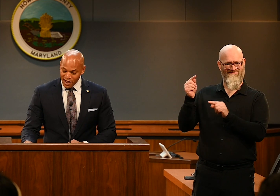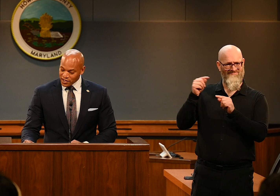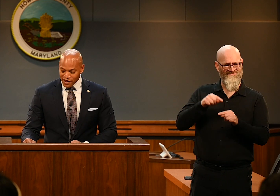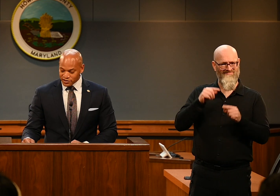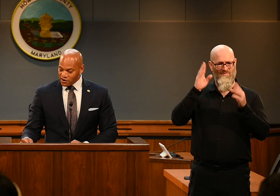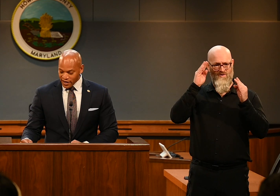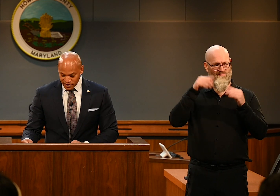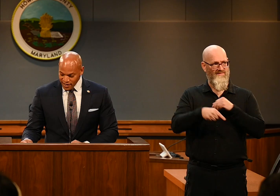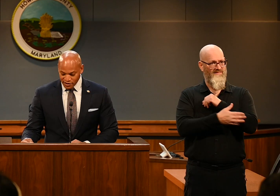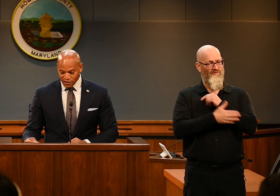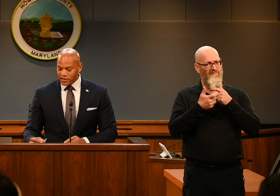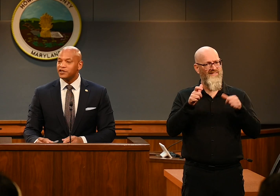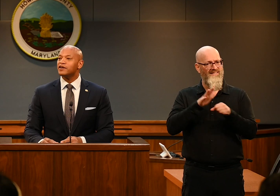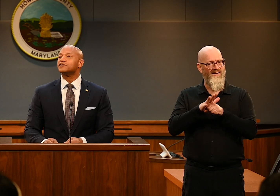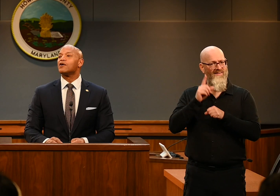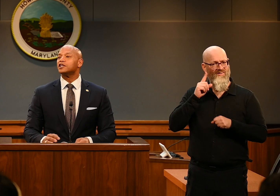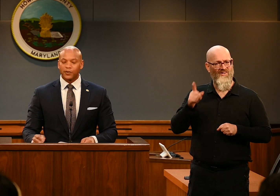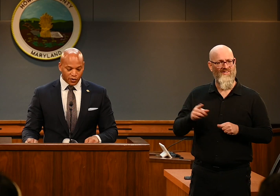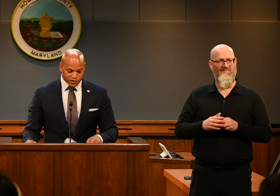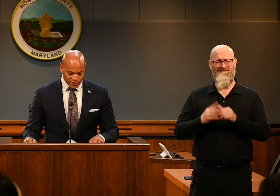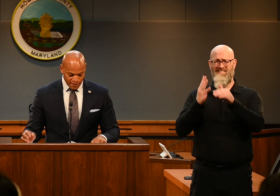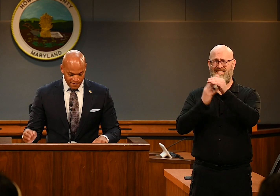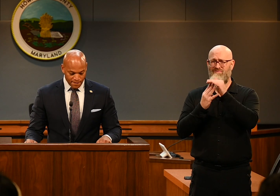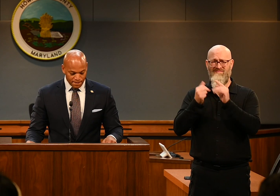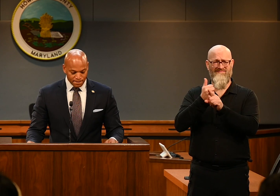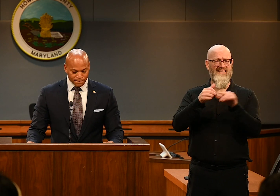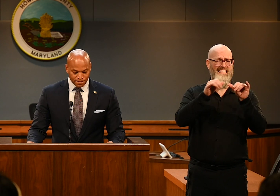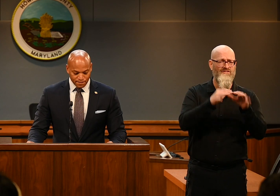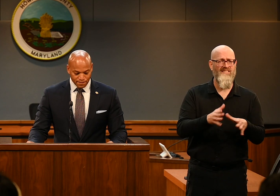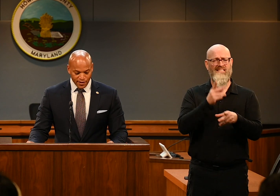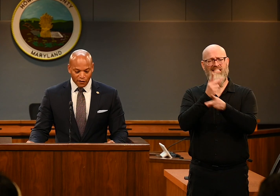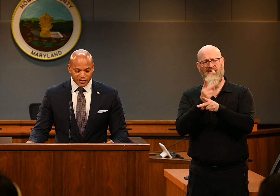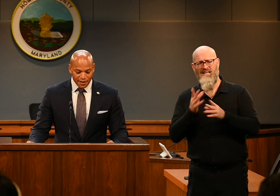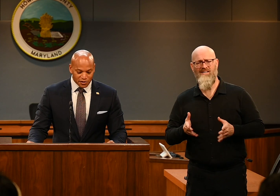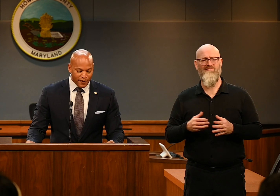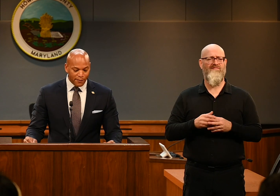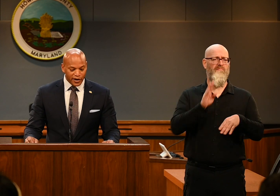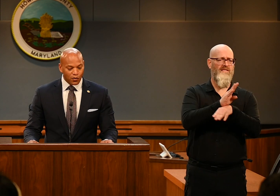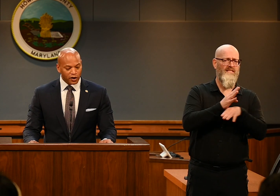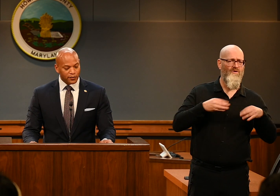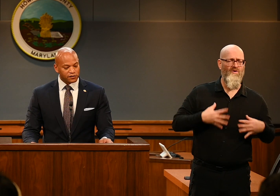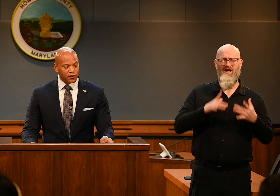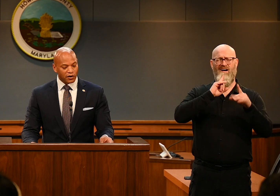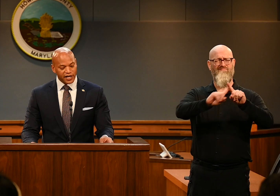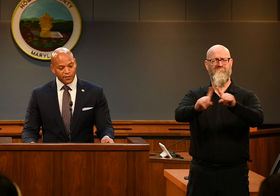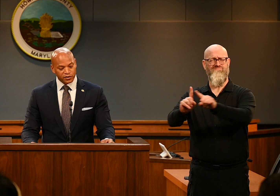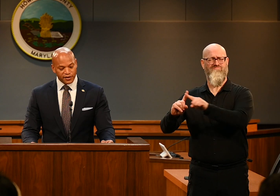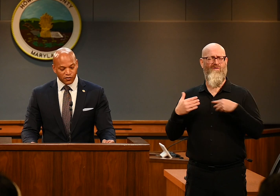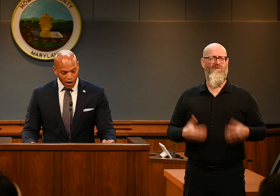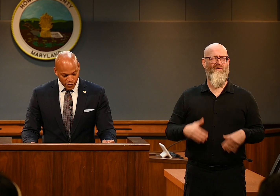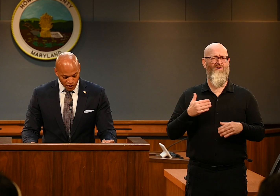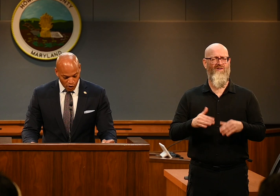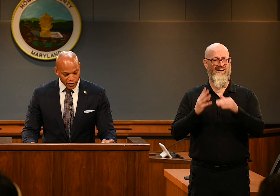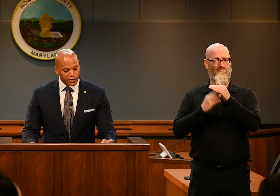Immigrants are our educators, they are caretakers, our engineers, our entrepreneurs. They oftentimes do the backbreaking work that puts food on our tables